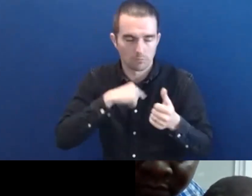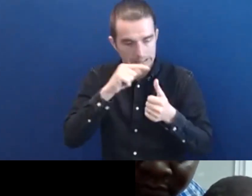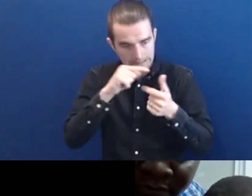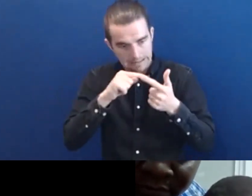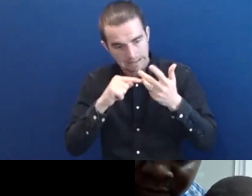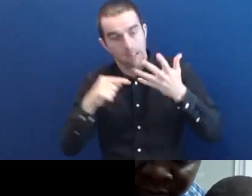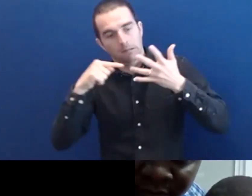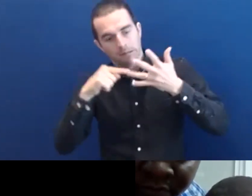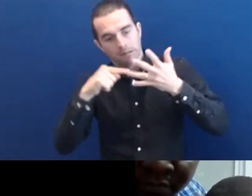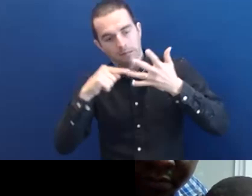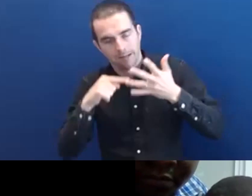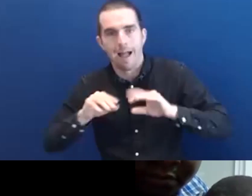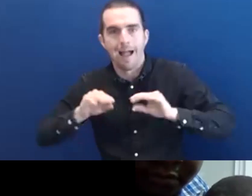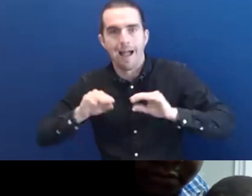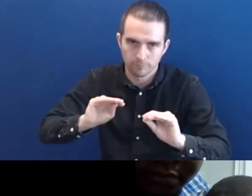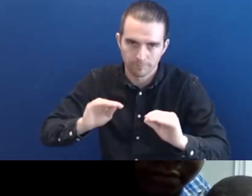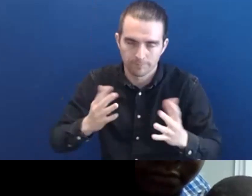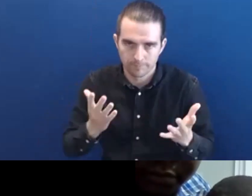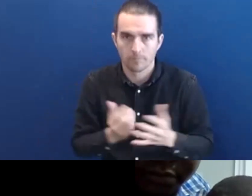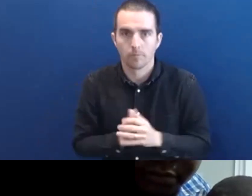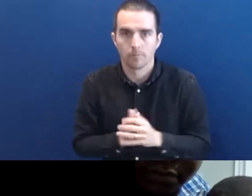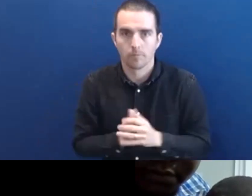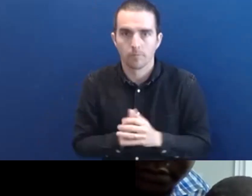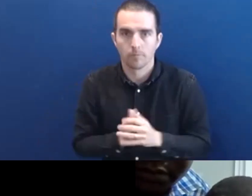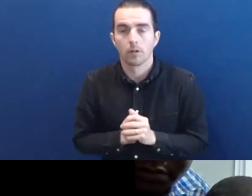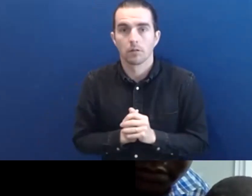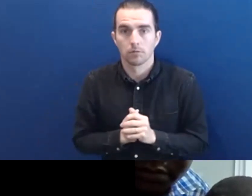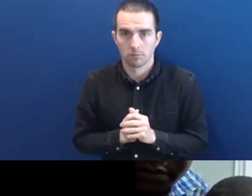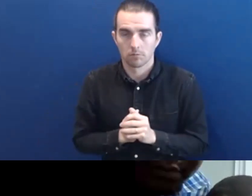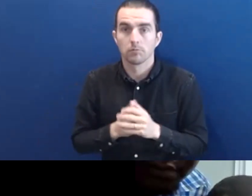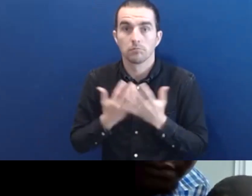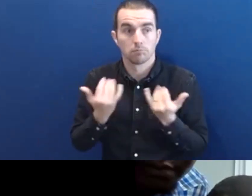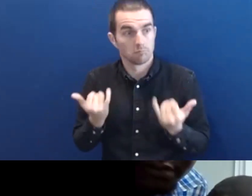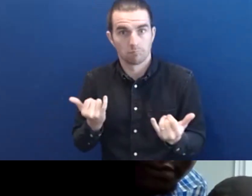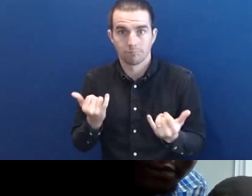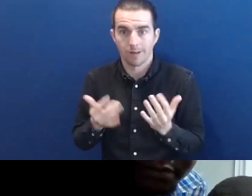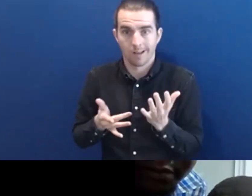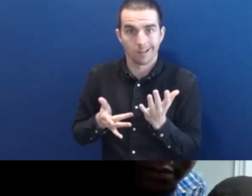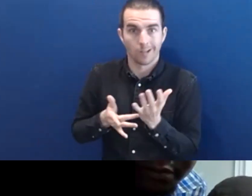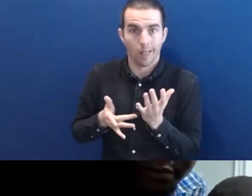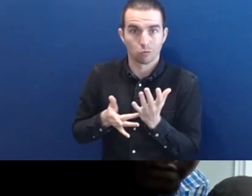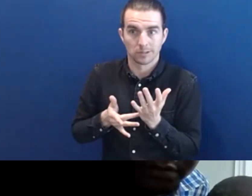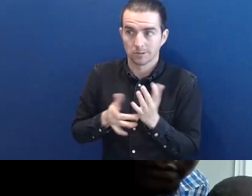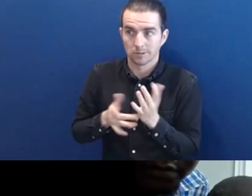the modern technology. A few of us can access computer,